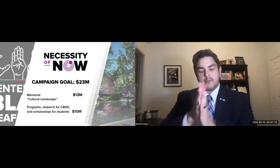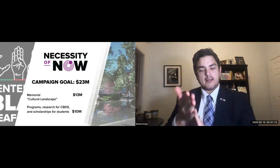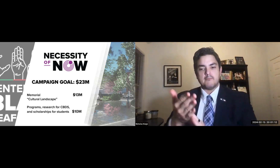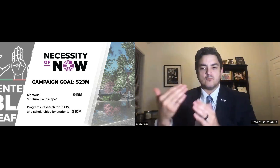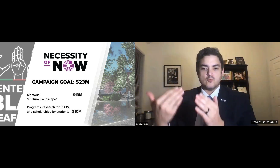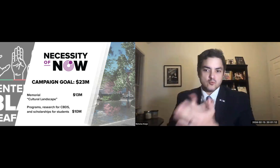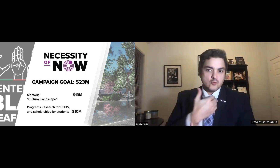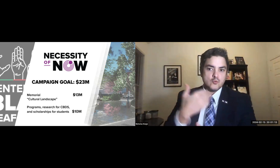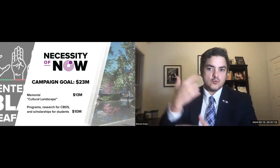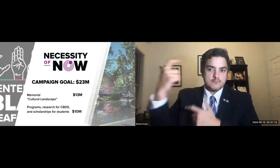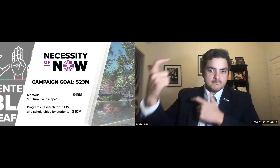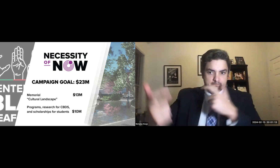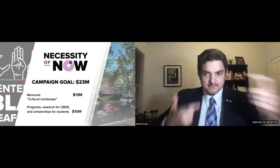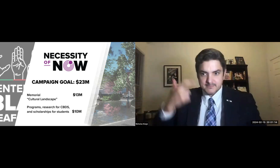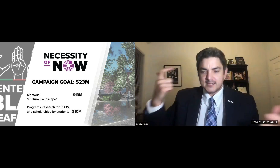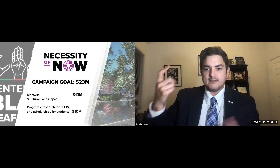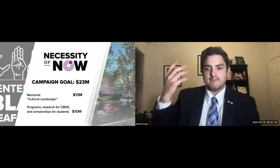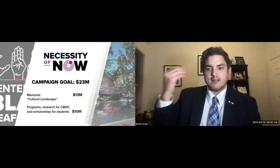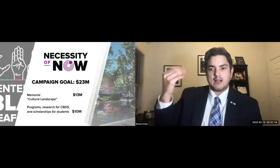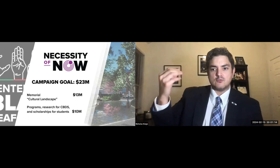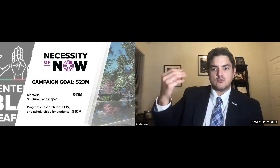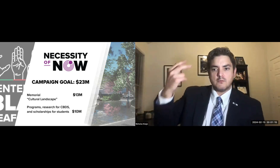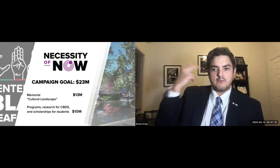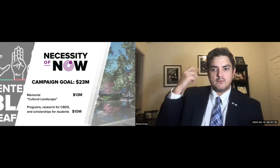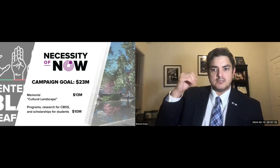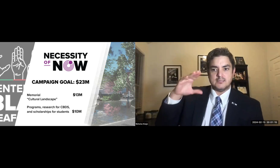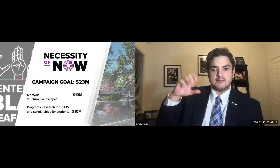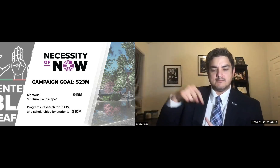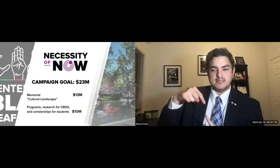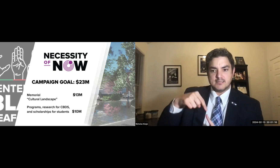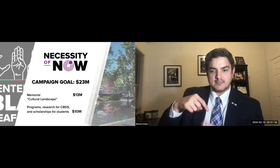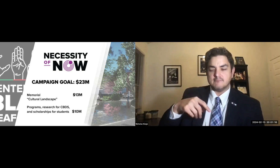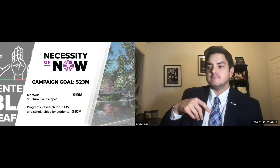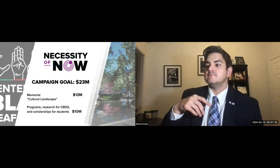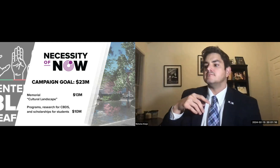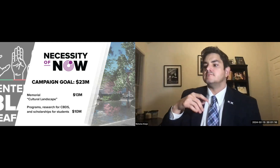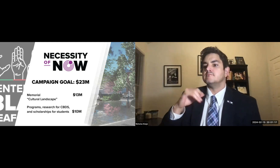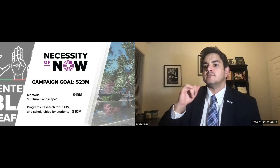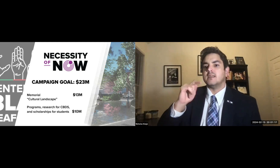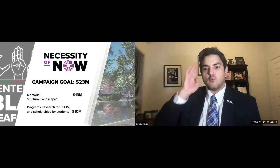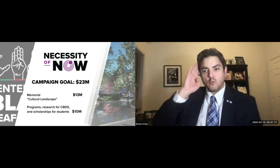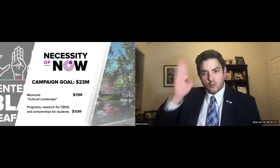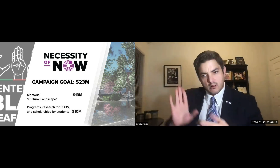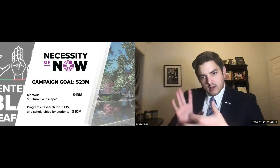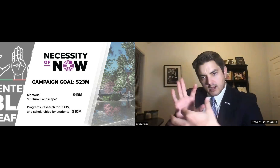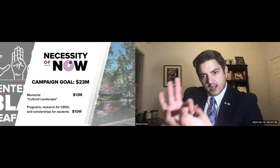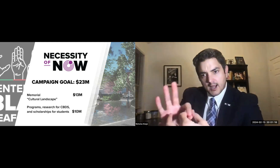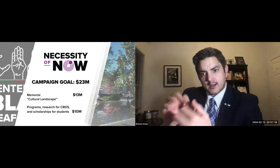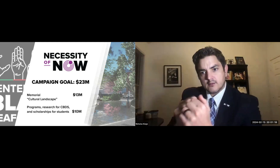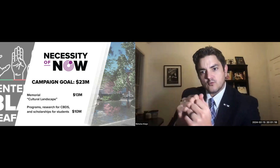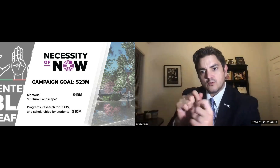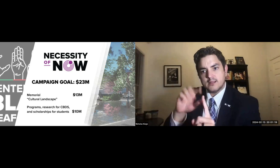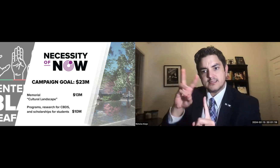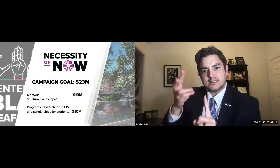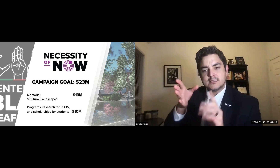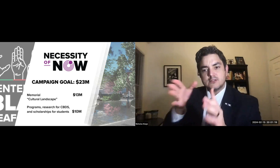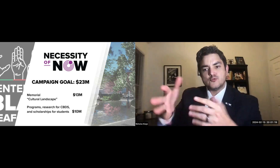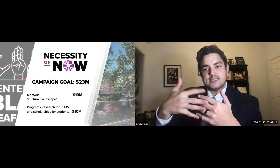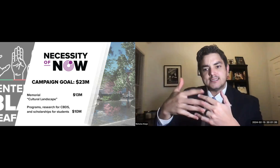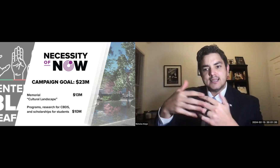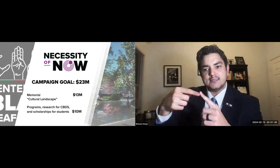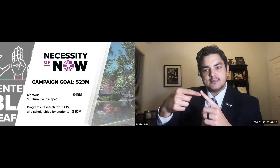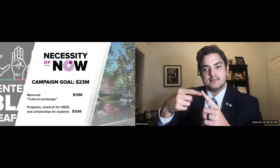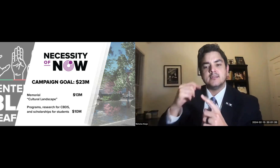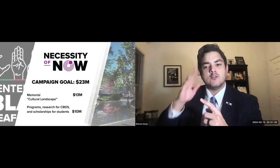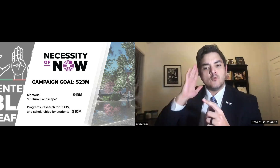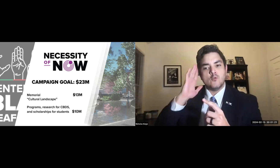at. That area is what's going to become this new memorial and cultural landscape. So